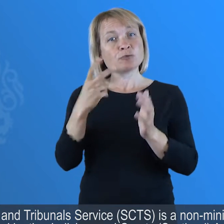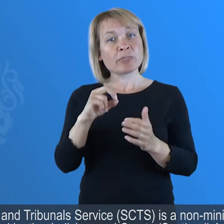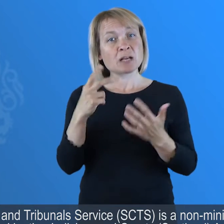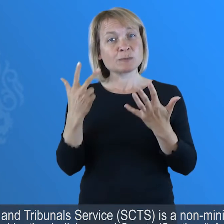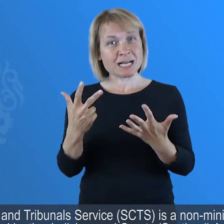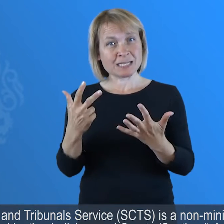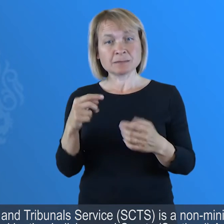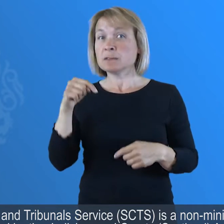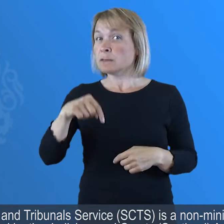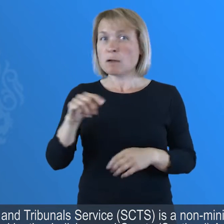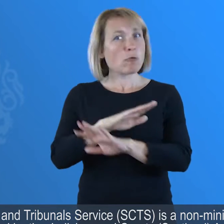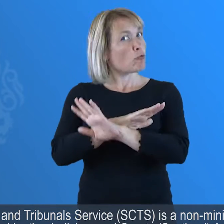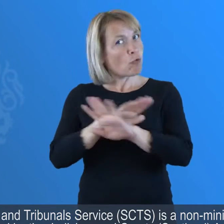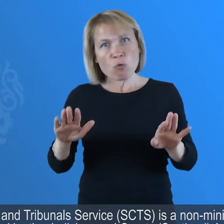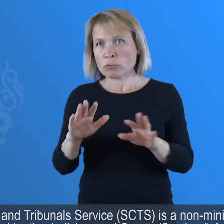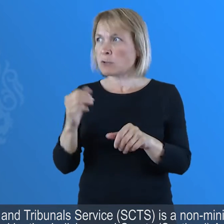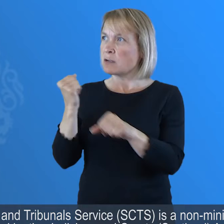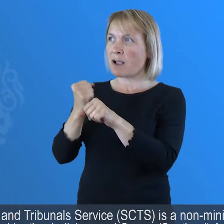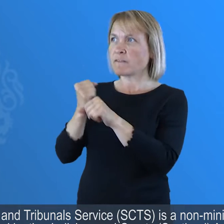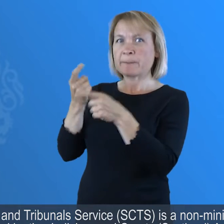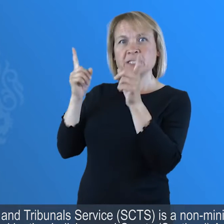Scotland Act 2008.